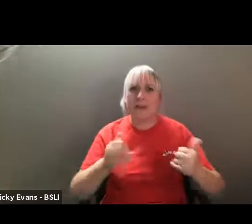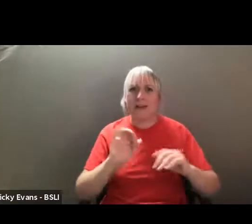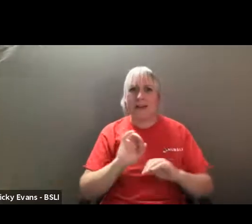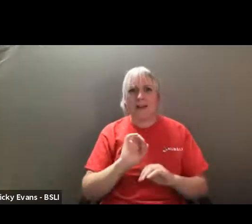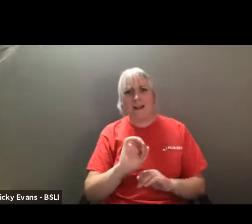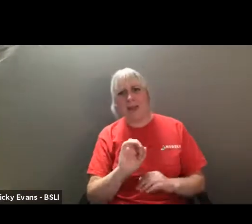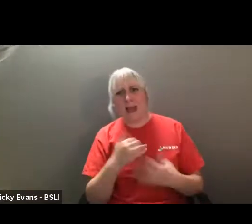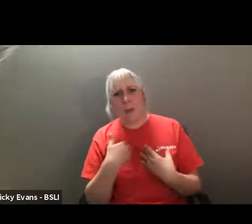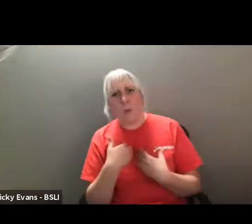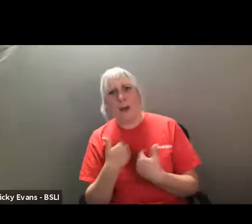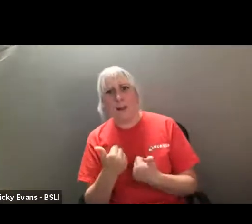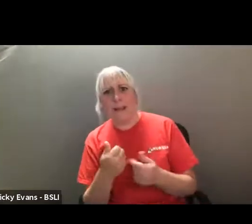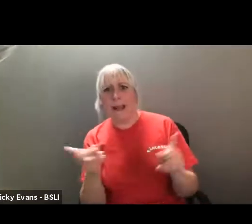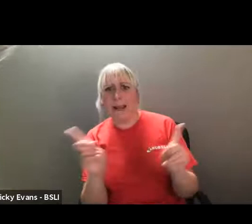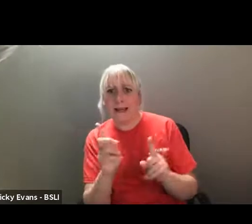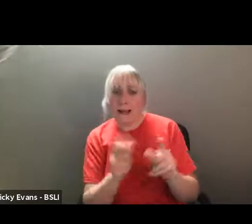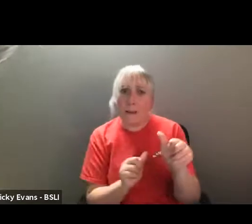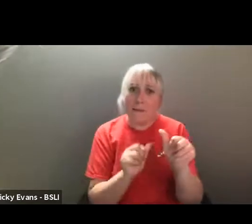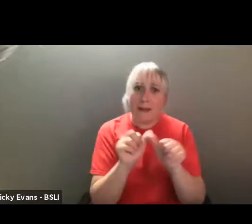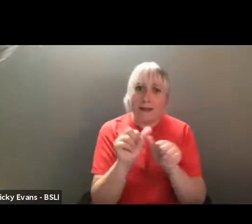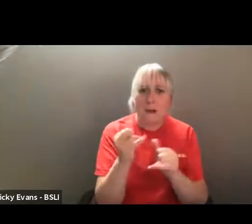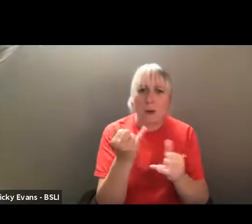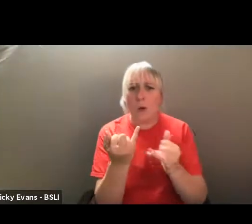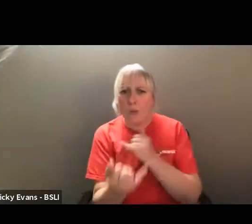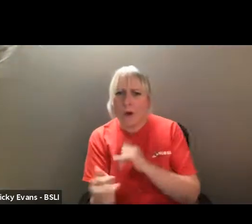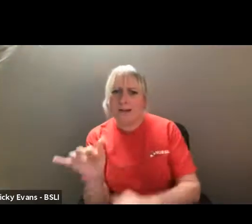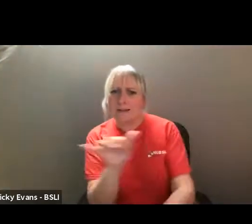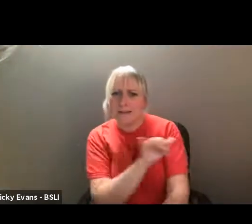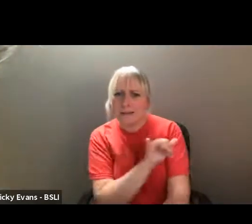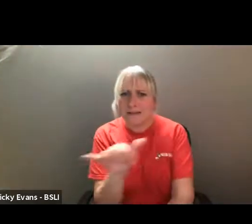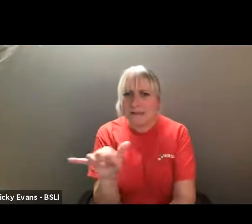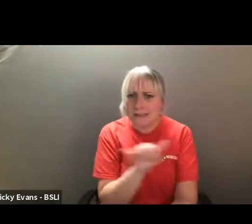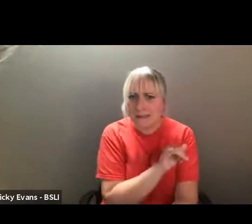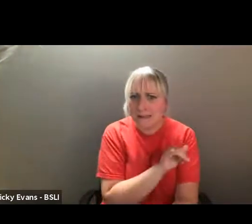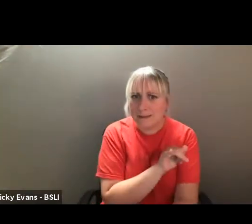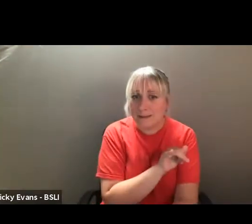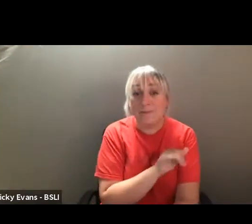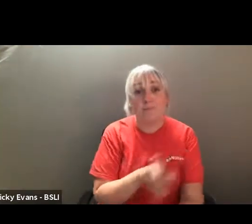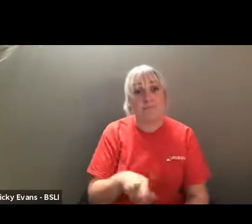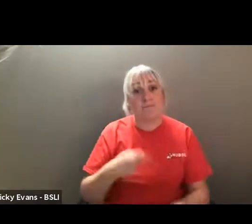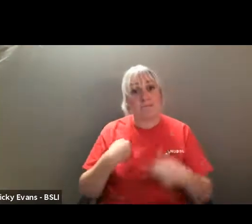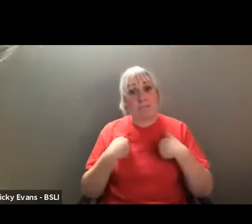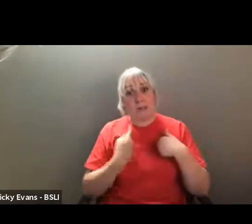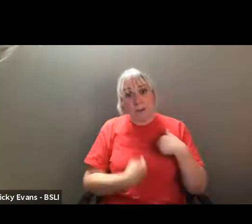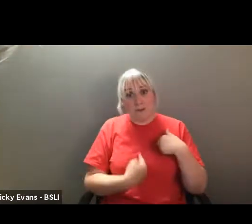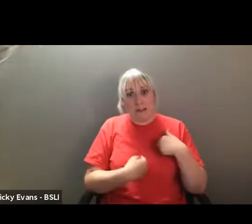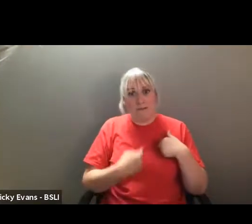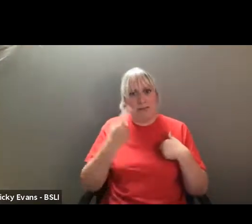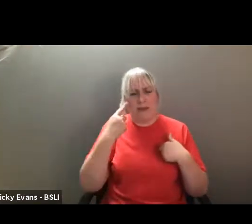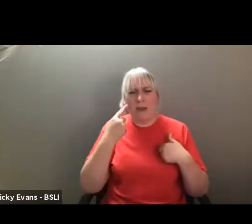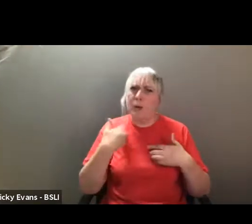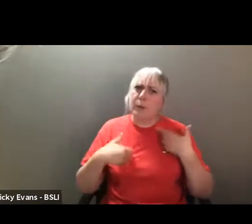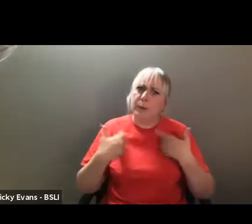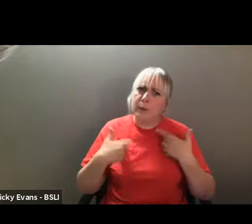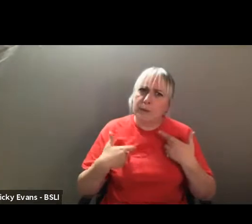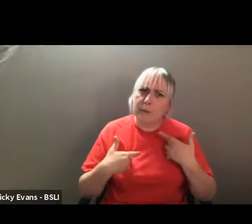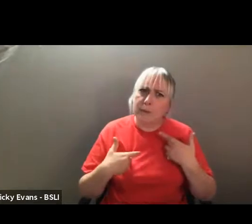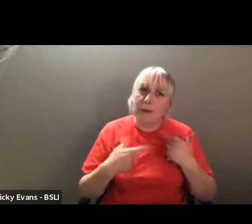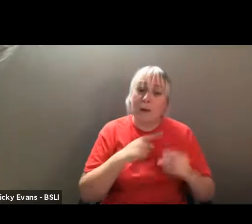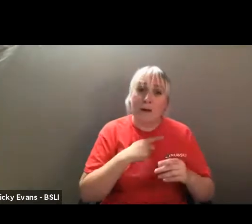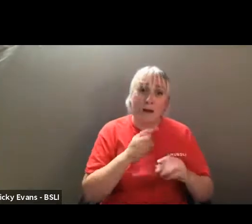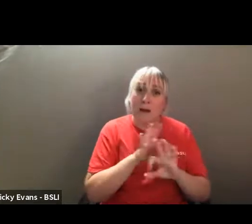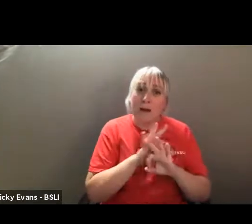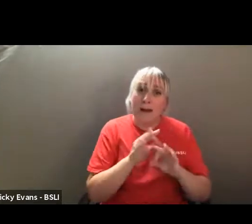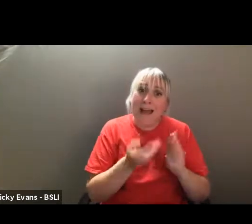well-being, and that sort of thing? And that is a kind of, I think, a fascinating question, because again, these people are not receiving more income. So